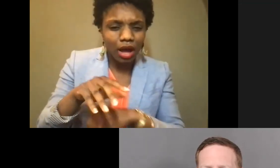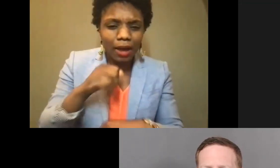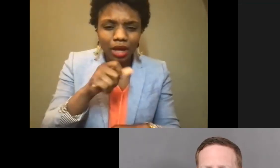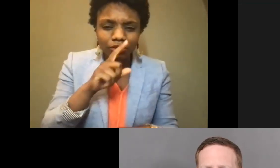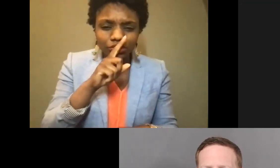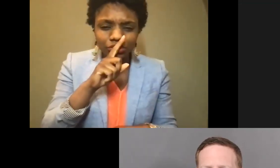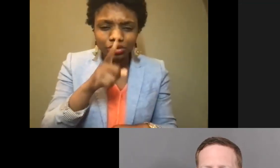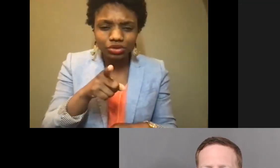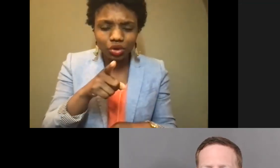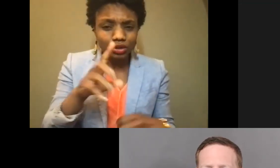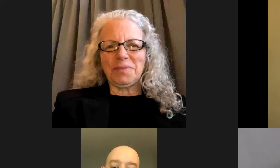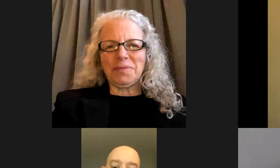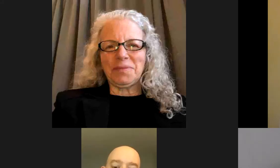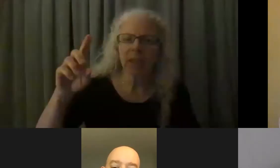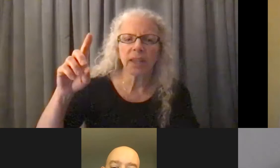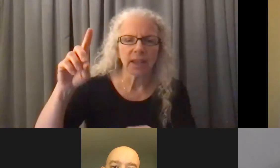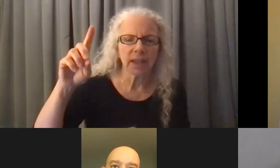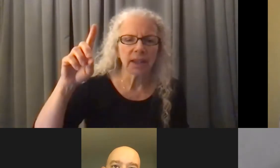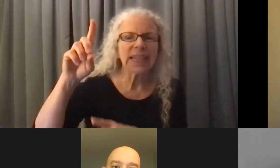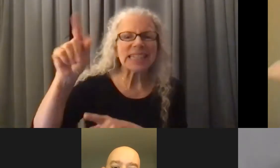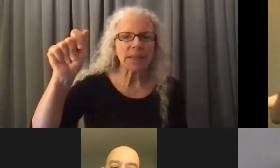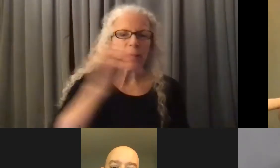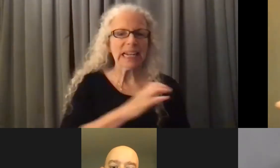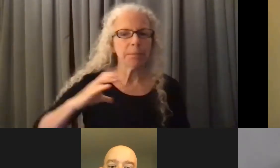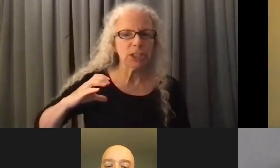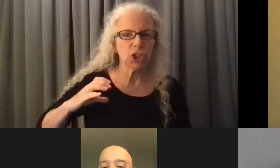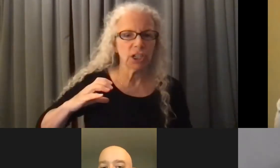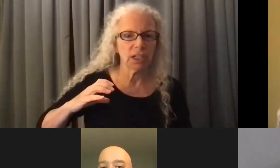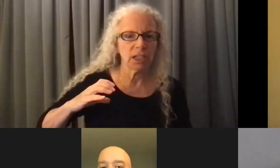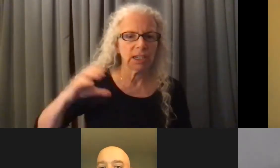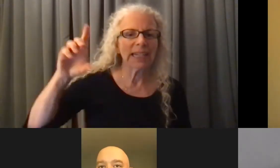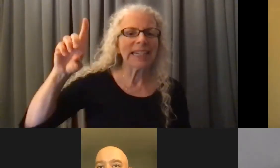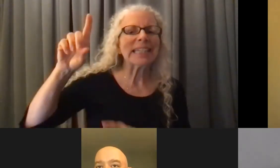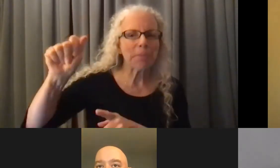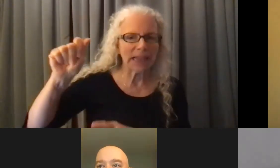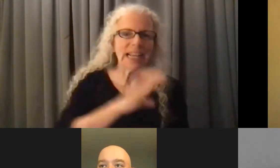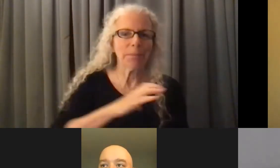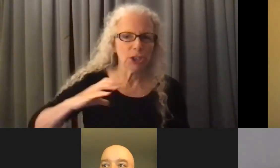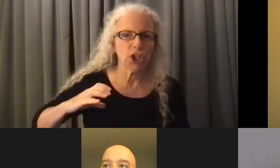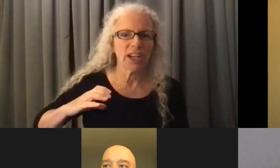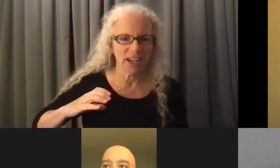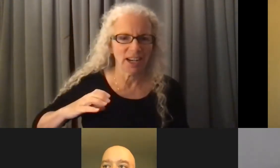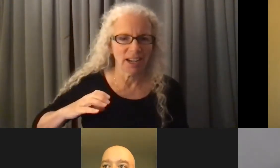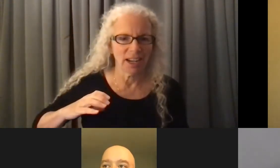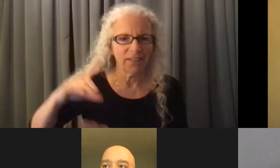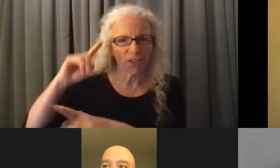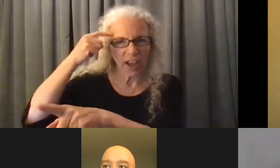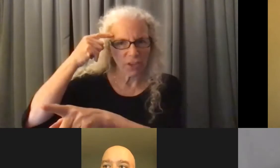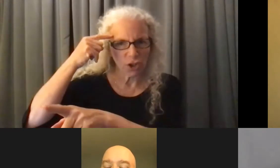there, so that way we can kind of have a voice there and kind of like